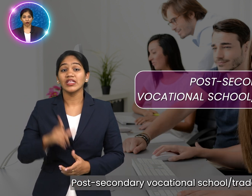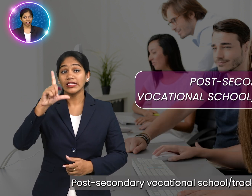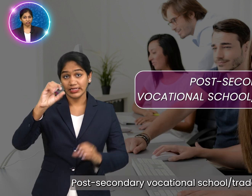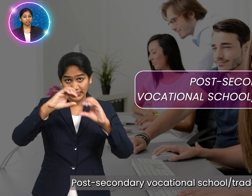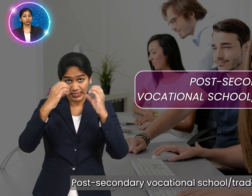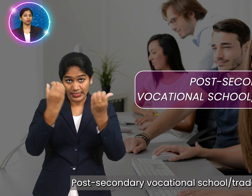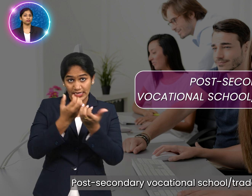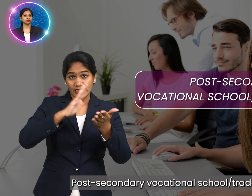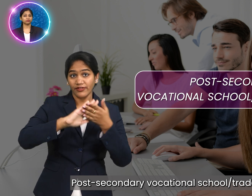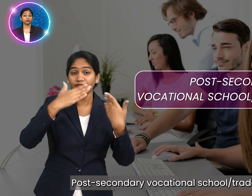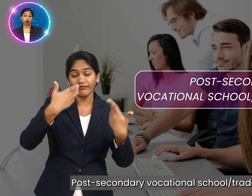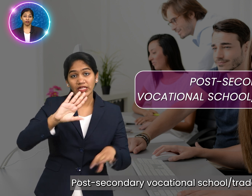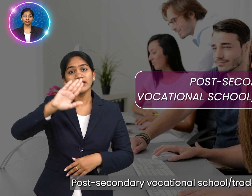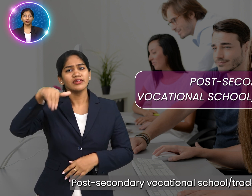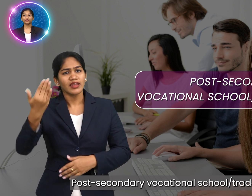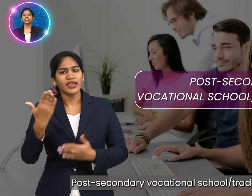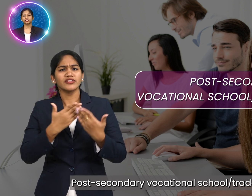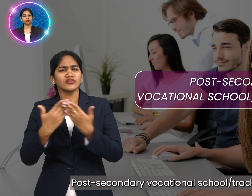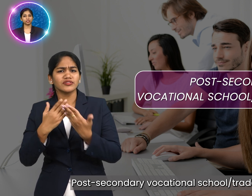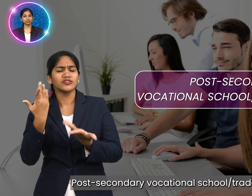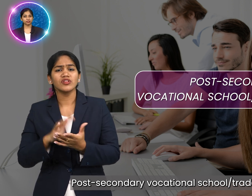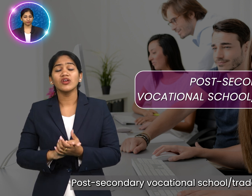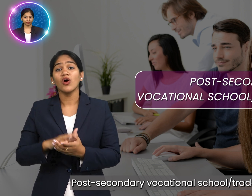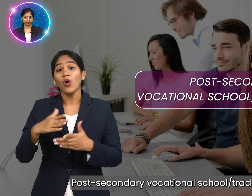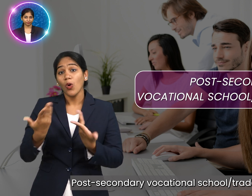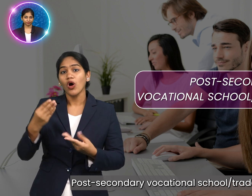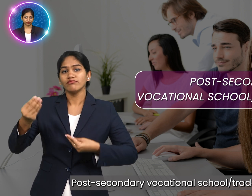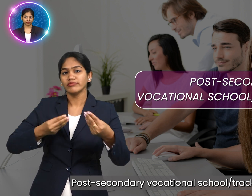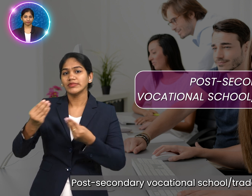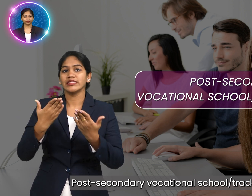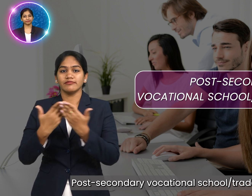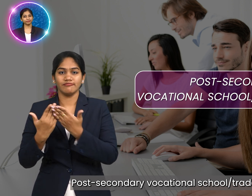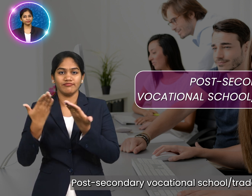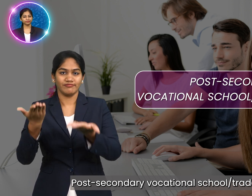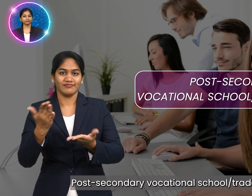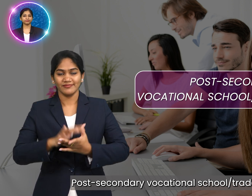Post-secondary vocational school or trade schools.